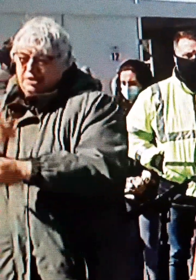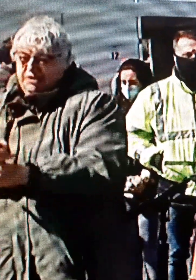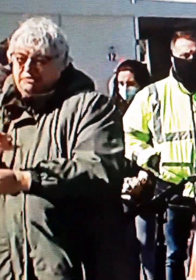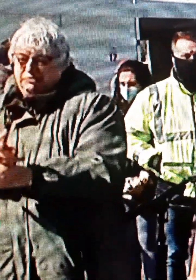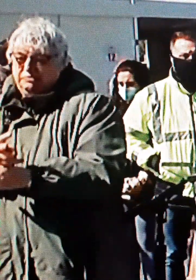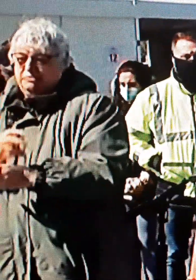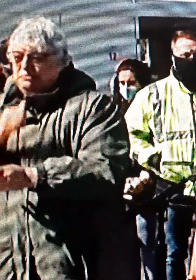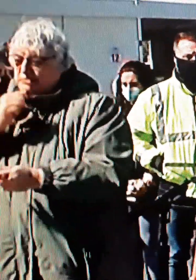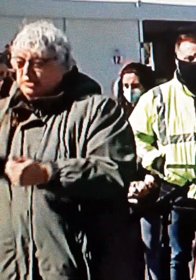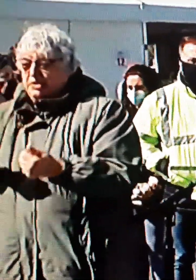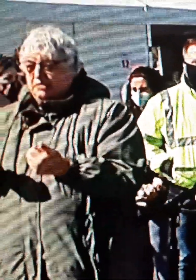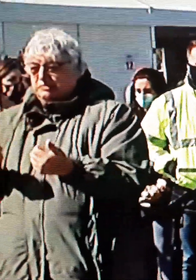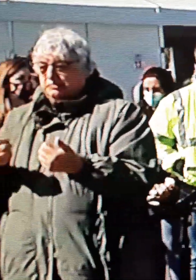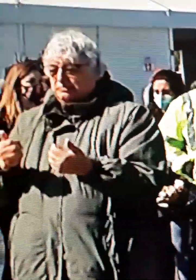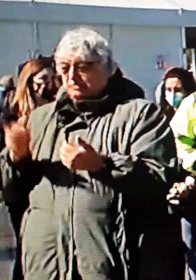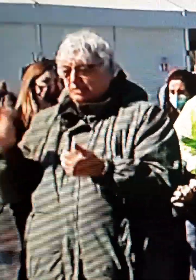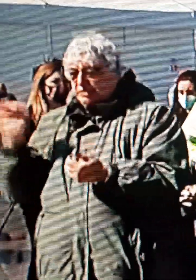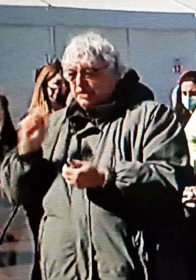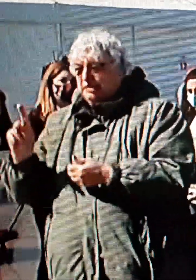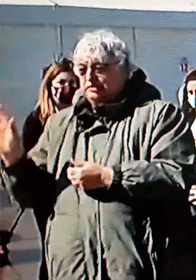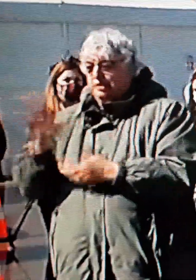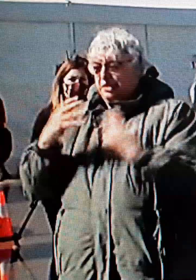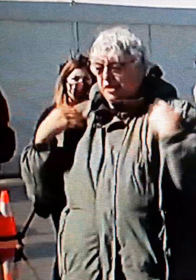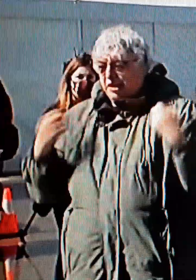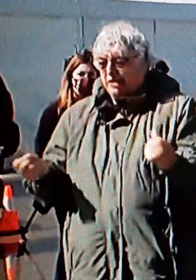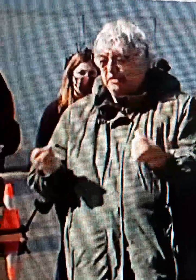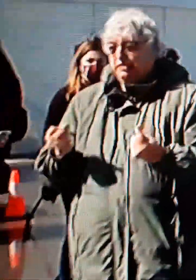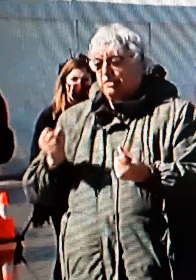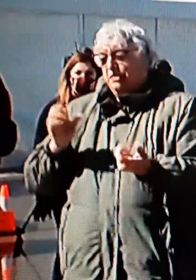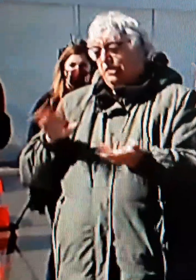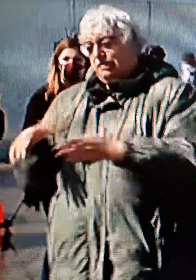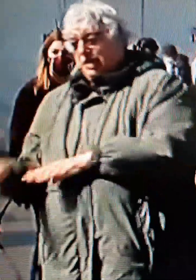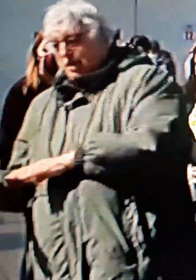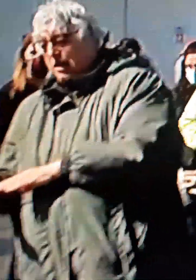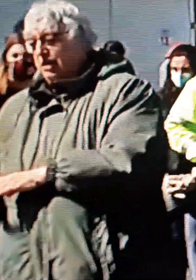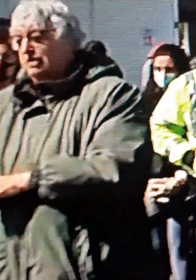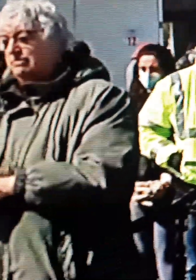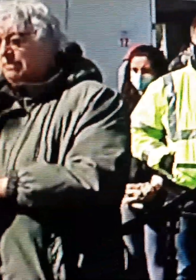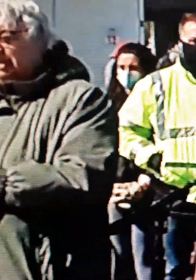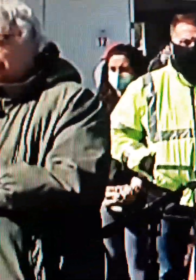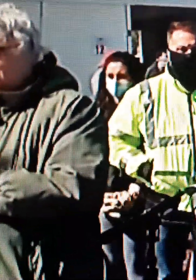lose your life or risk your health just for unnecessarily.